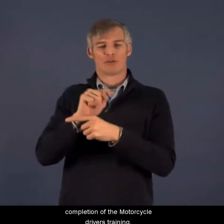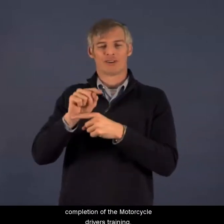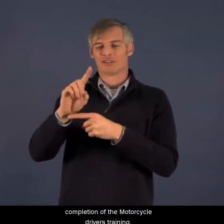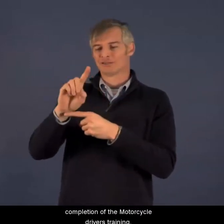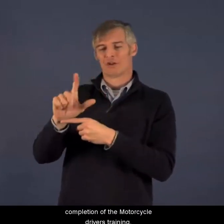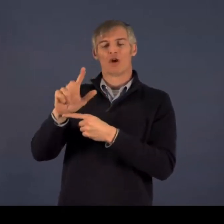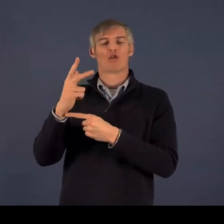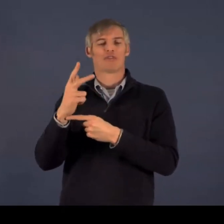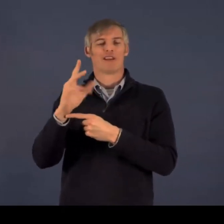driver's training,